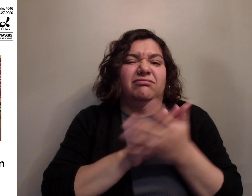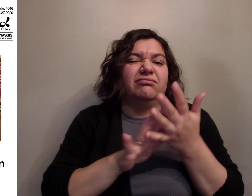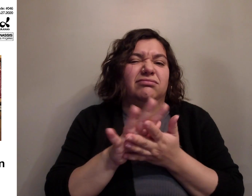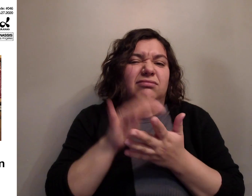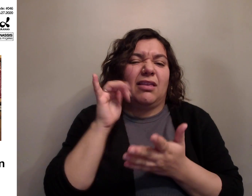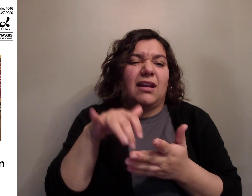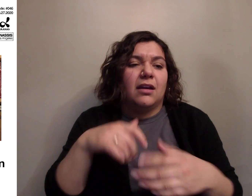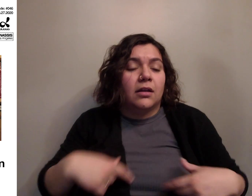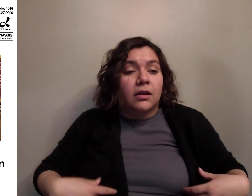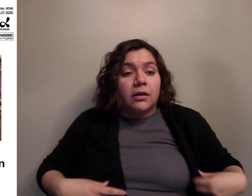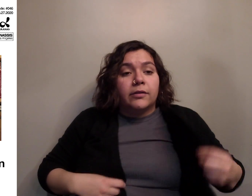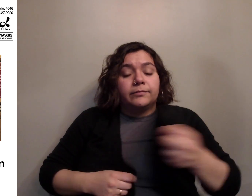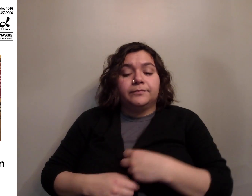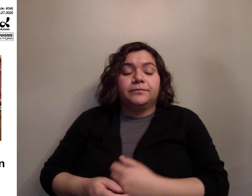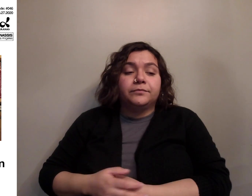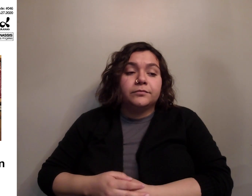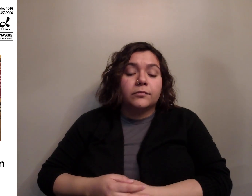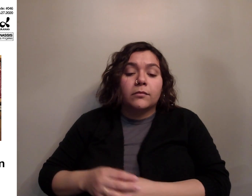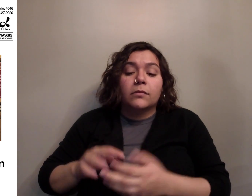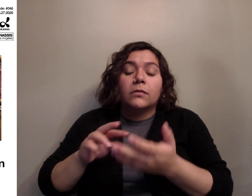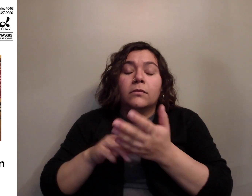murky, and